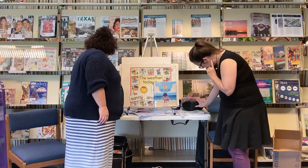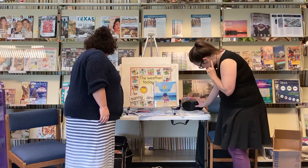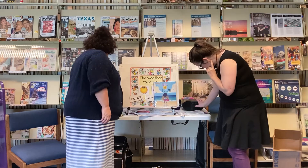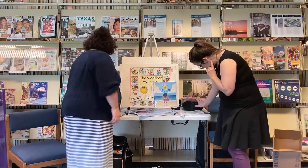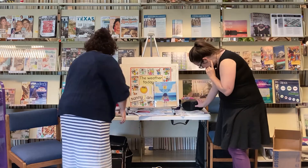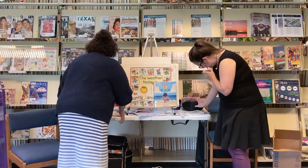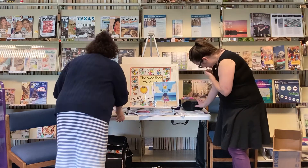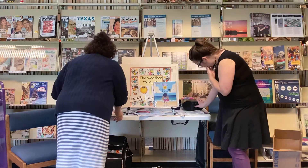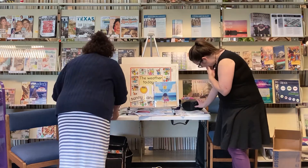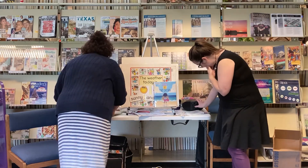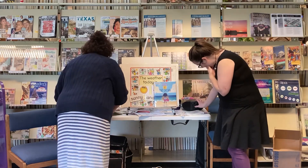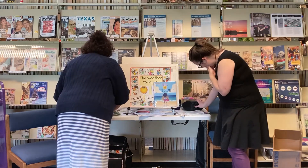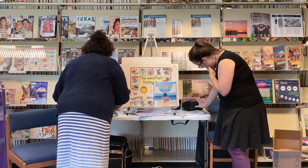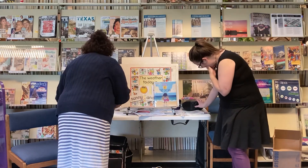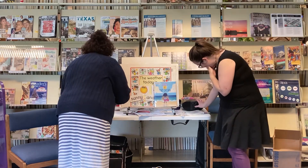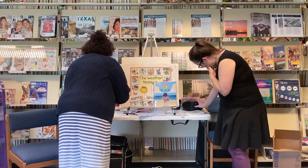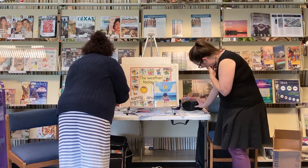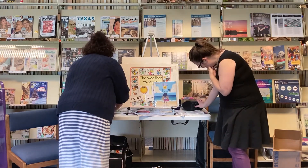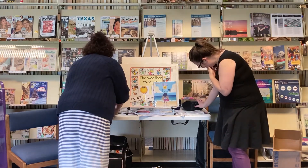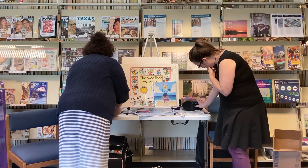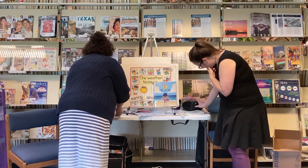go. Just a minute.